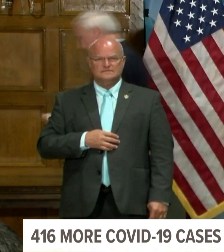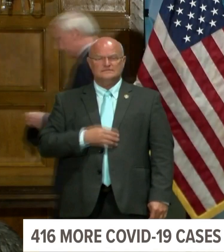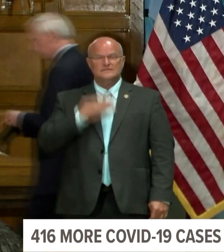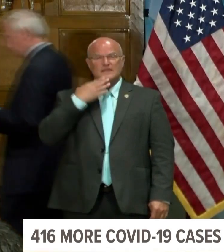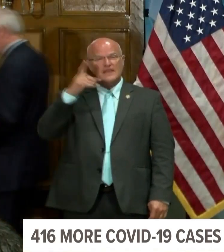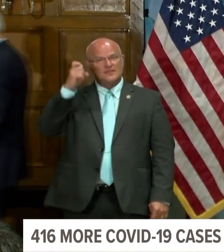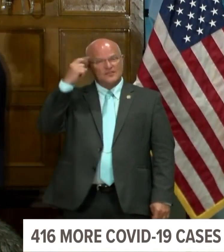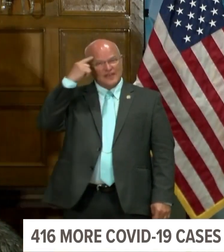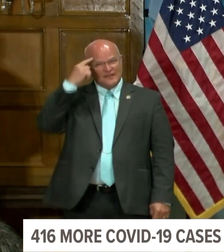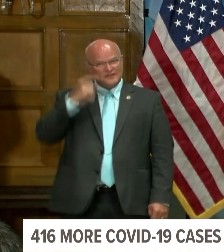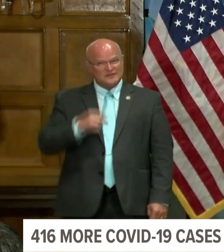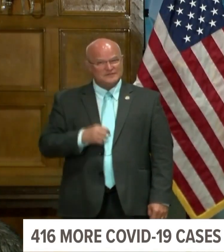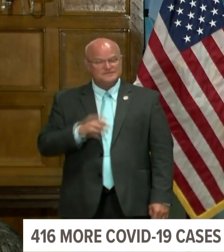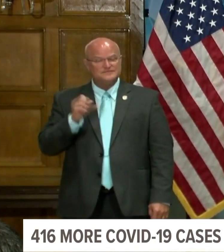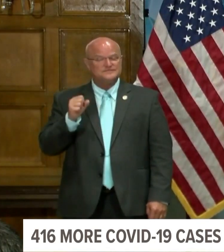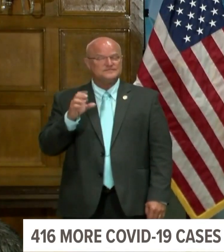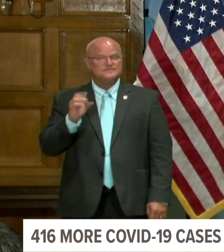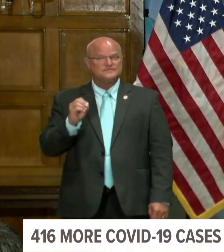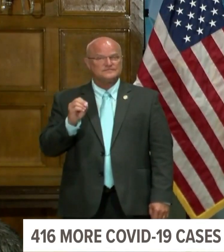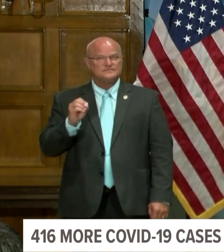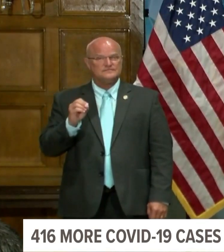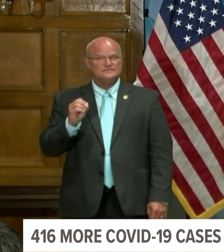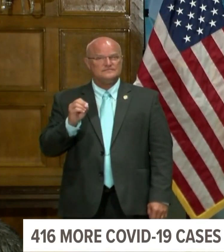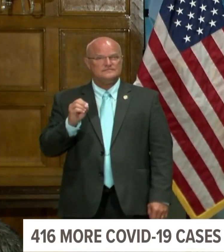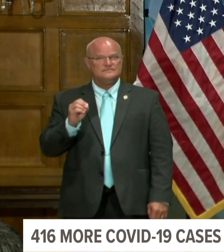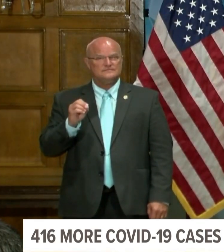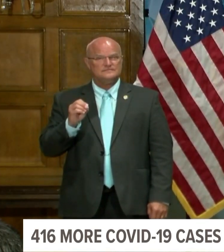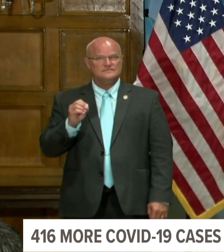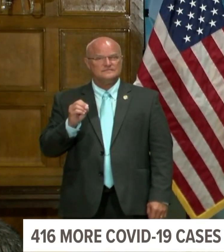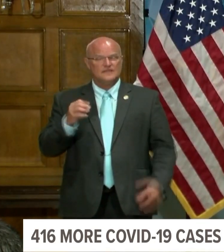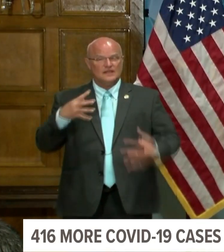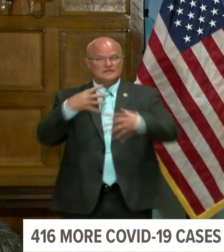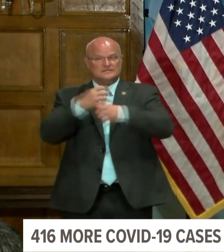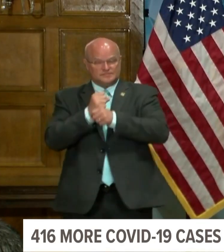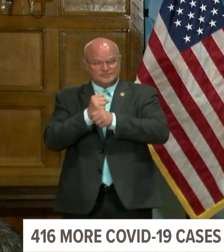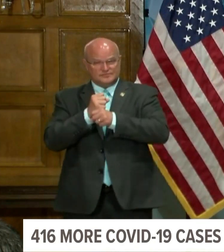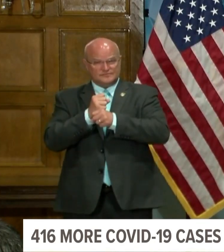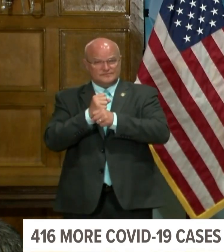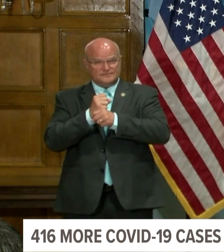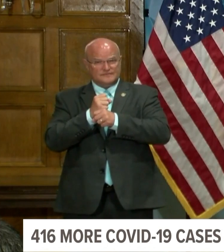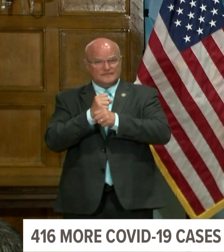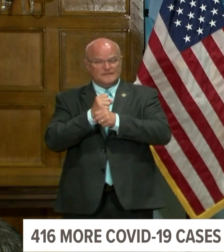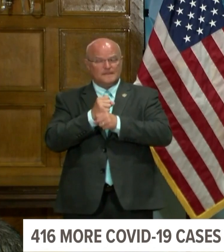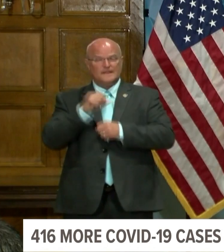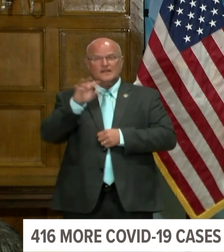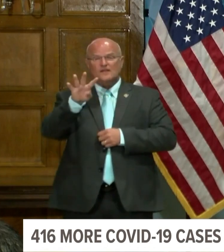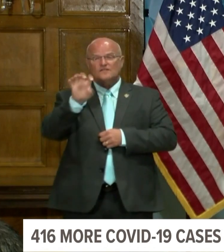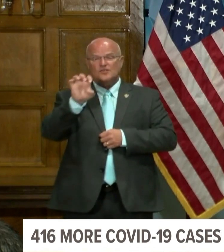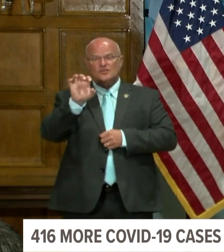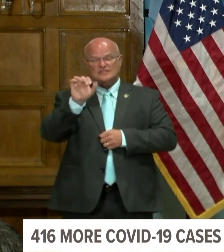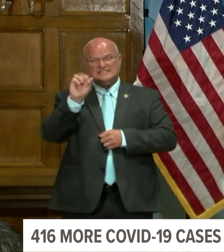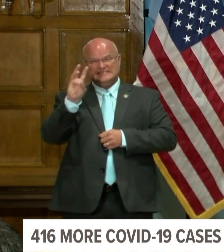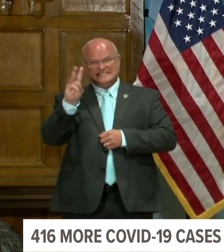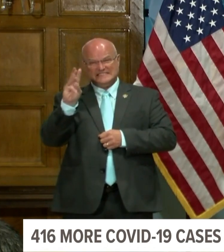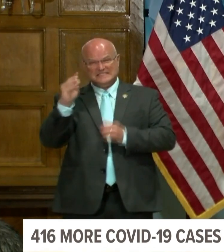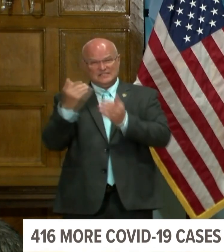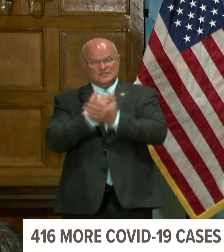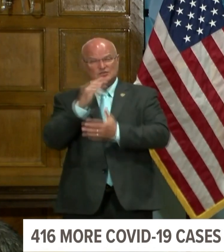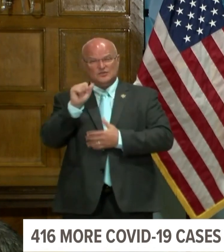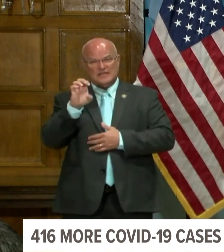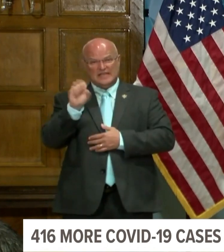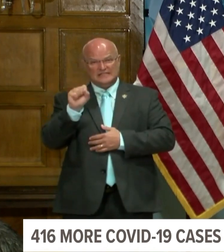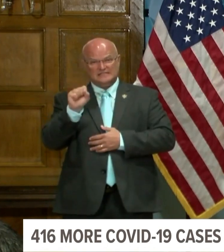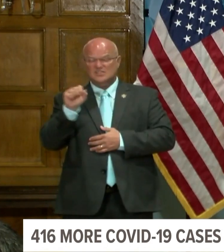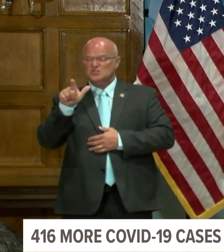Thank you, Governor. So to recap, we have 416 new cases, 26